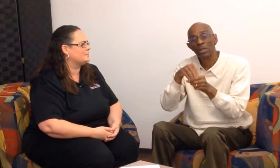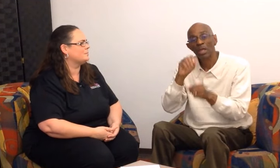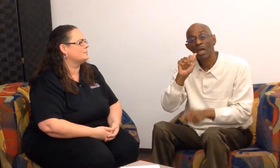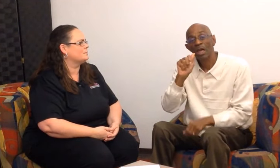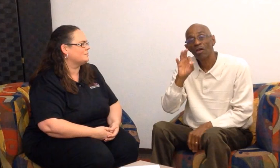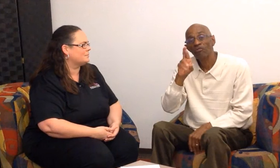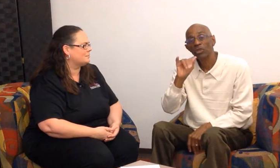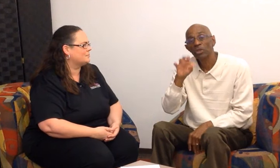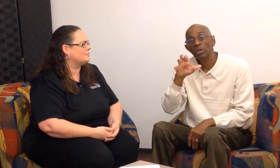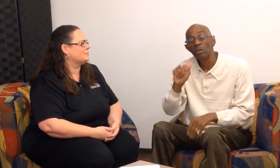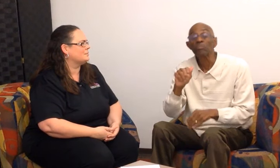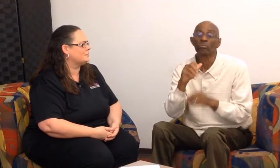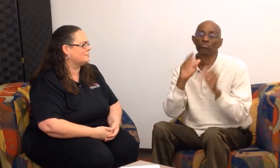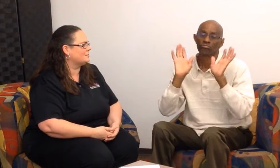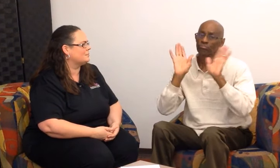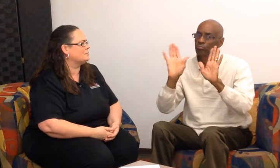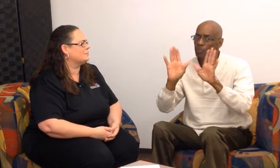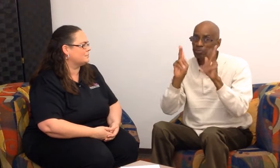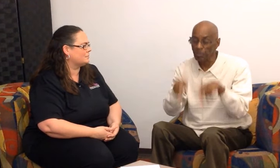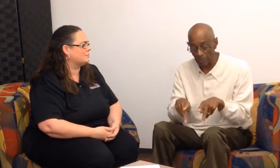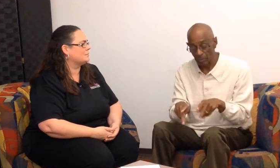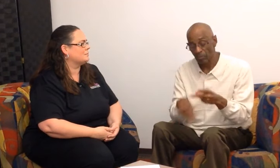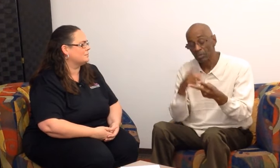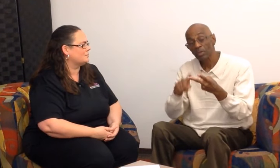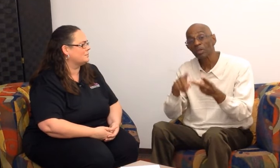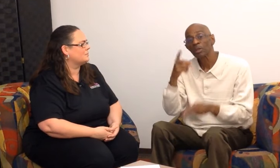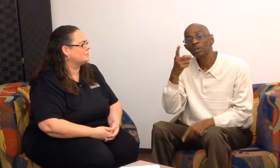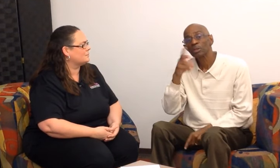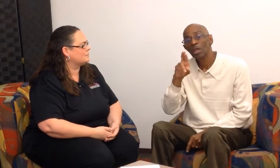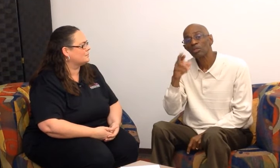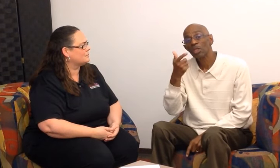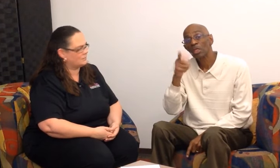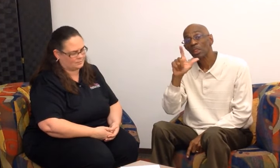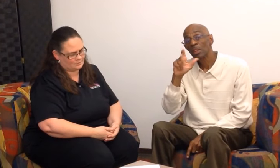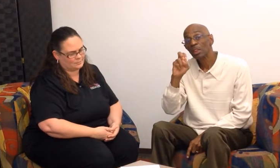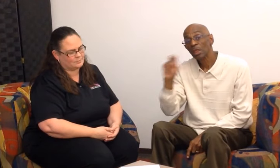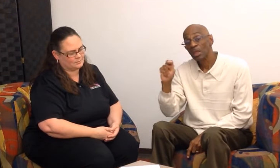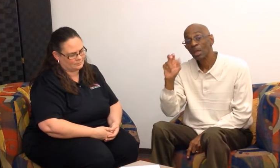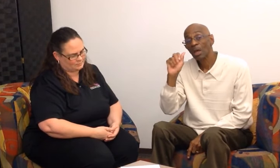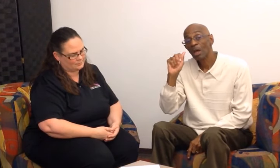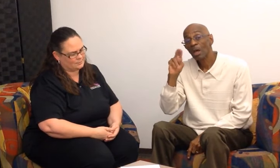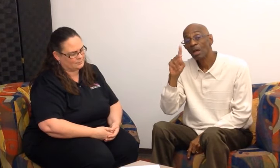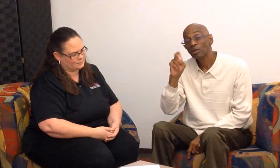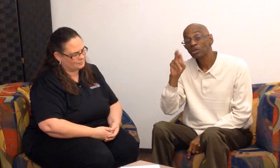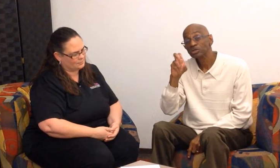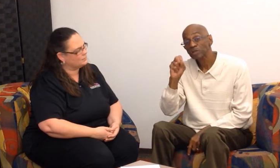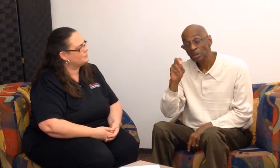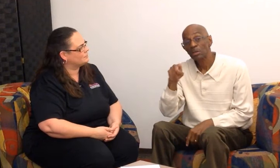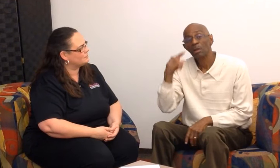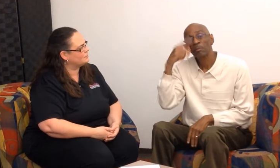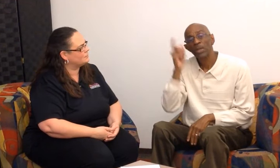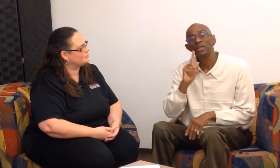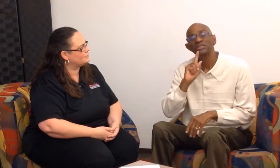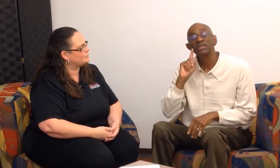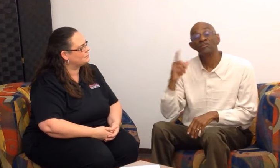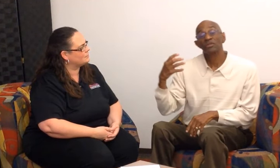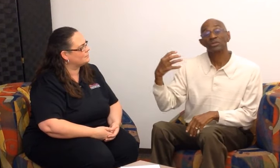established more than 30 Deaf schools in Africa. He was a wonderful person. The second is Dr. Glenn Anderson.